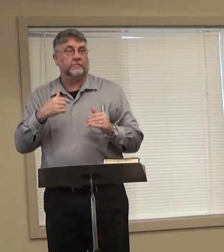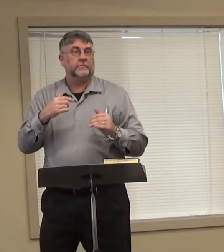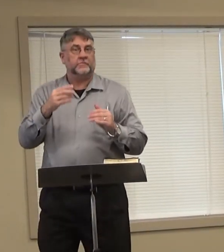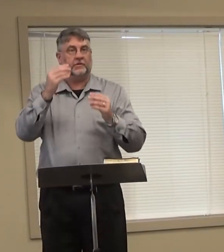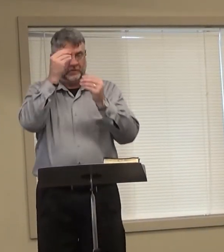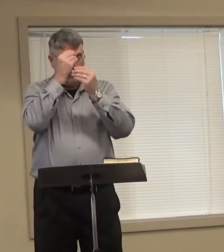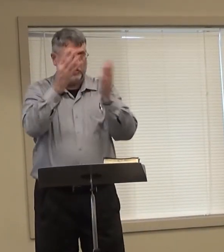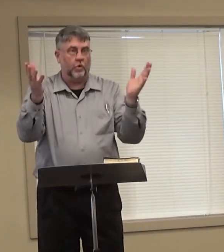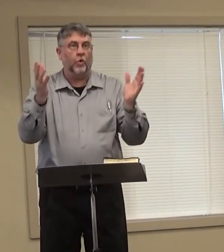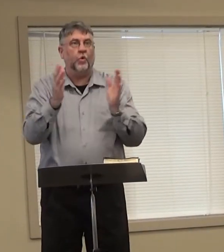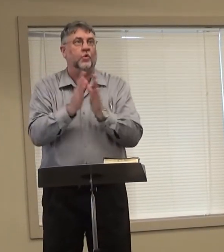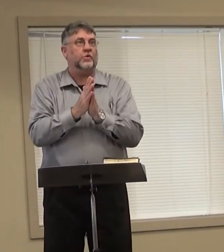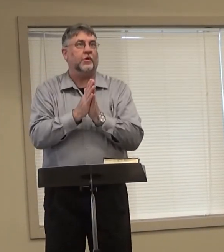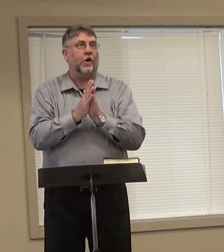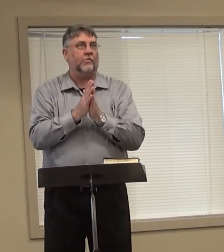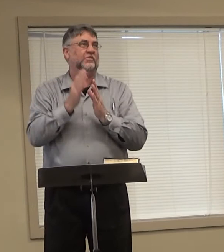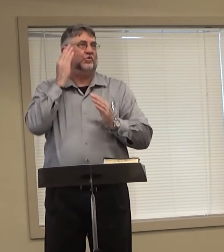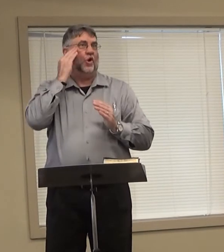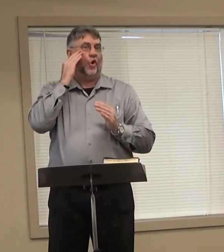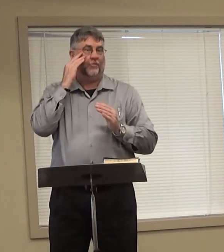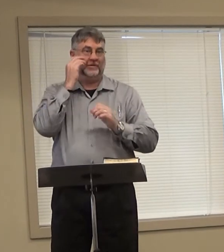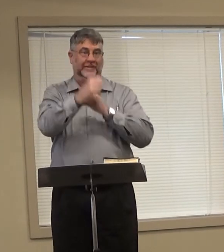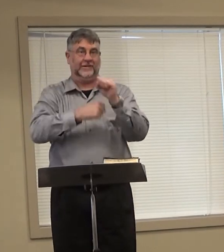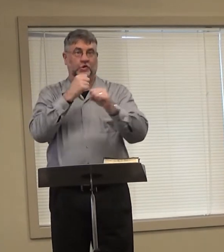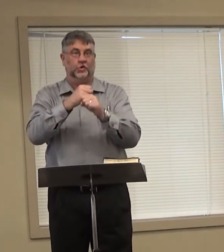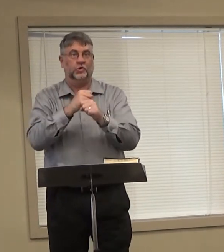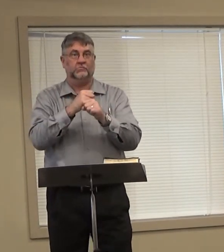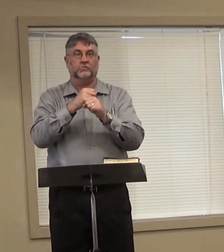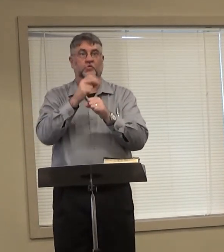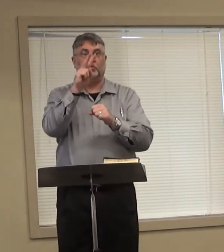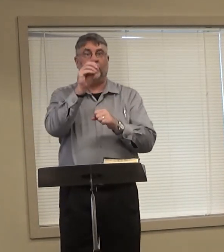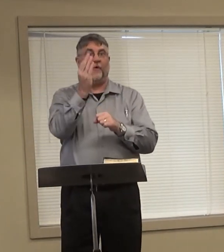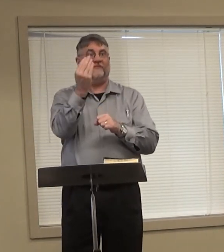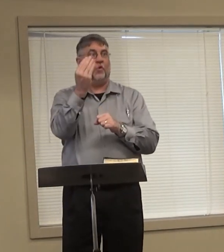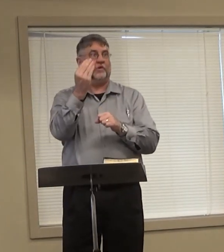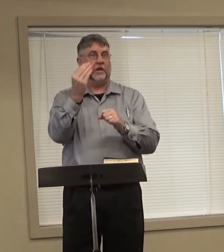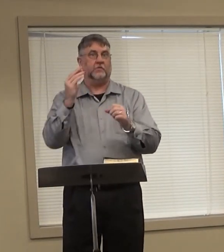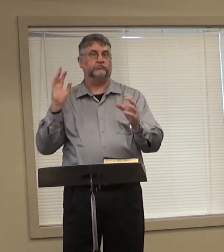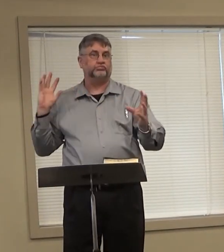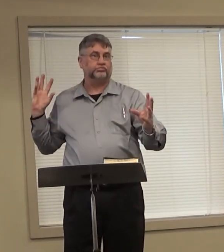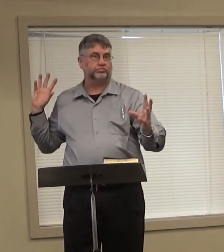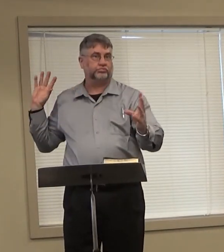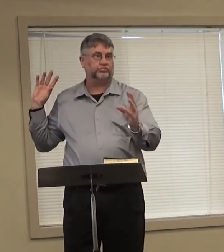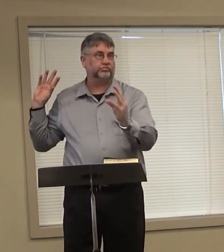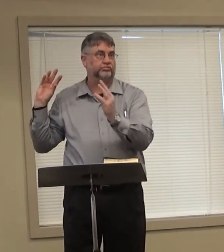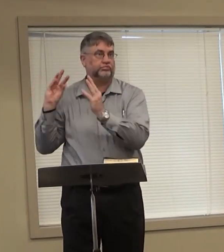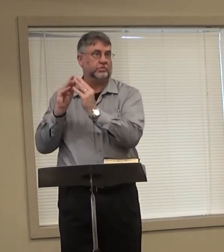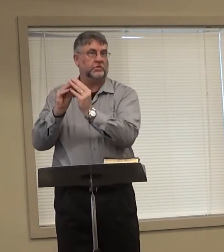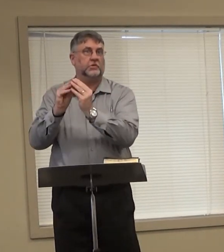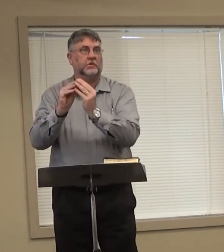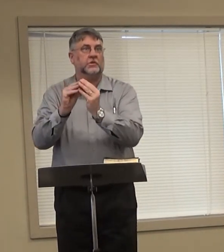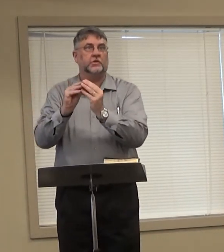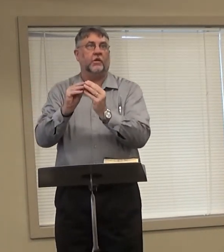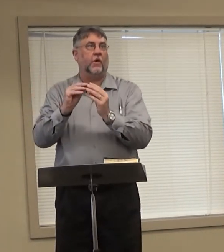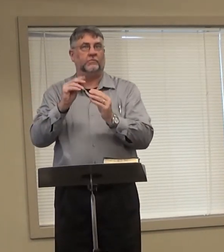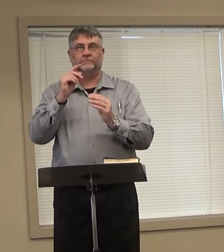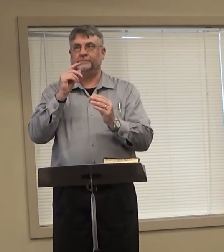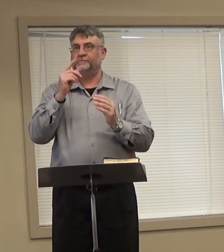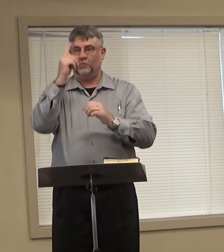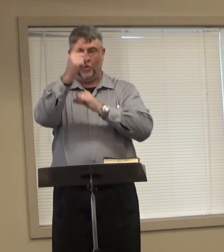every year, as the year